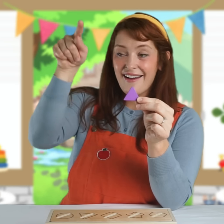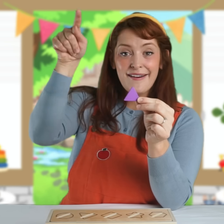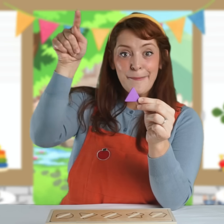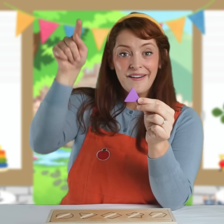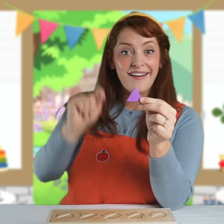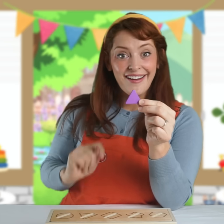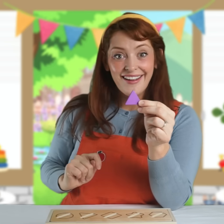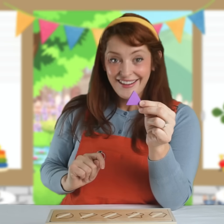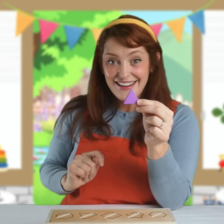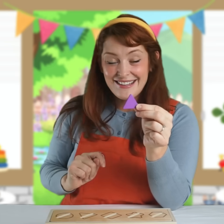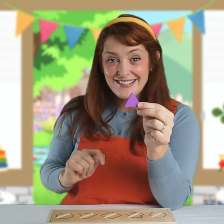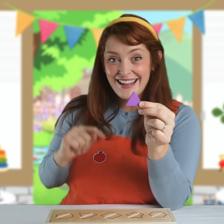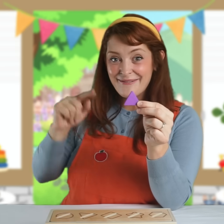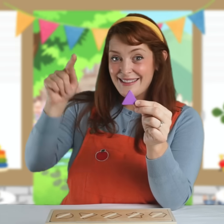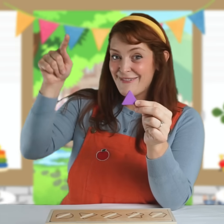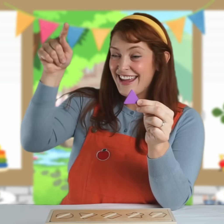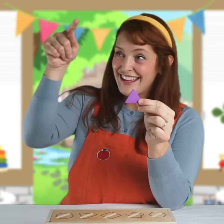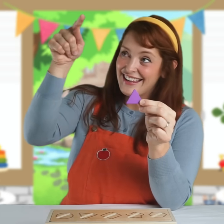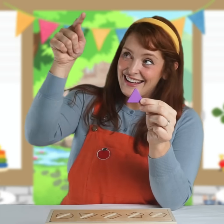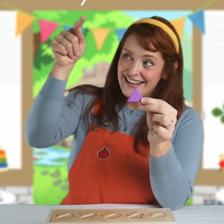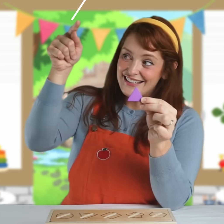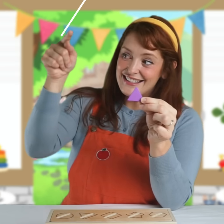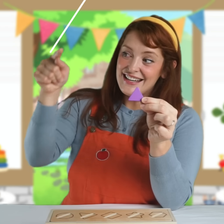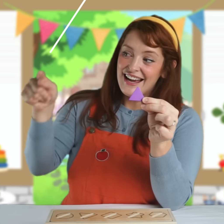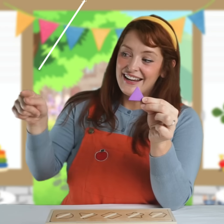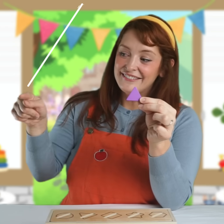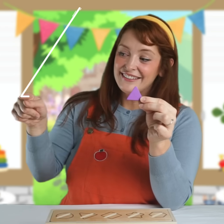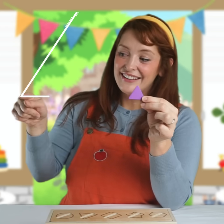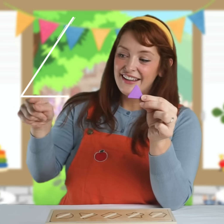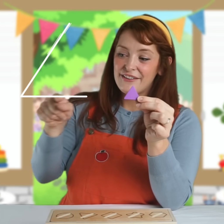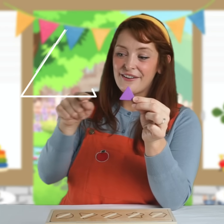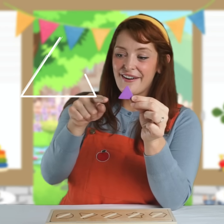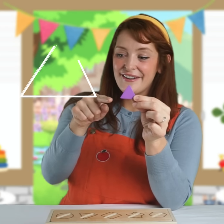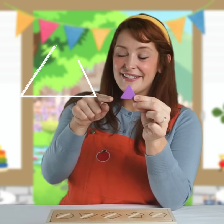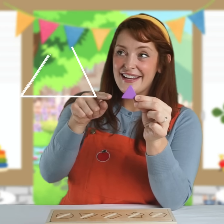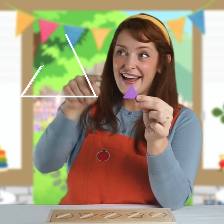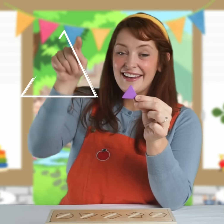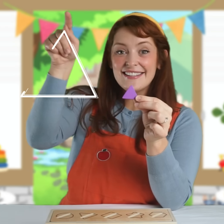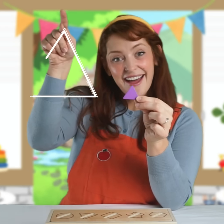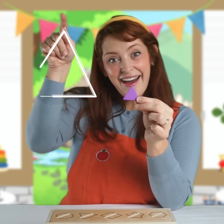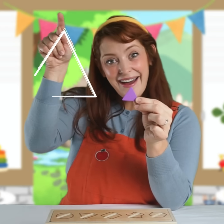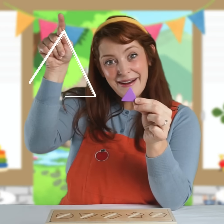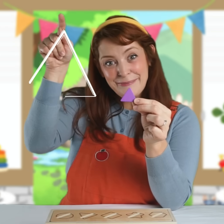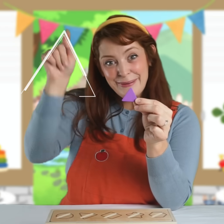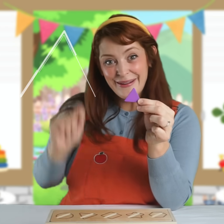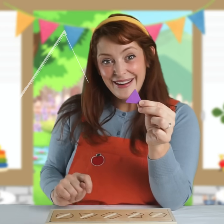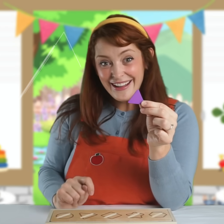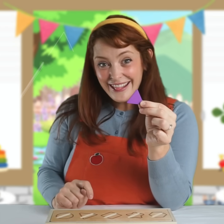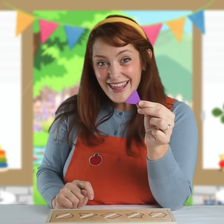up. Can you do that with me? Down, across and up.